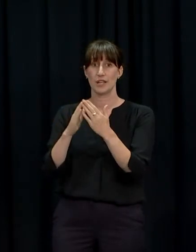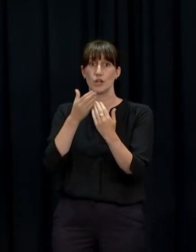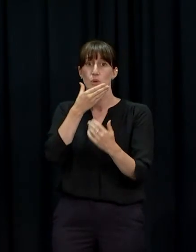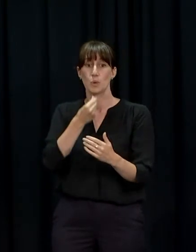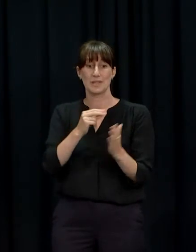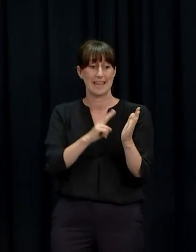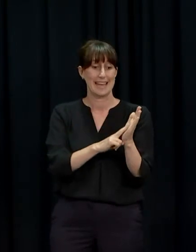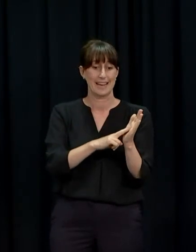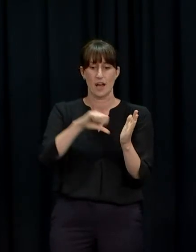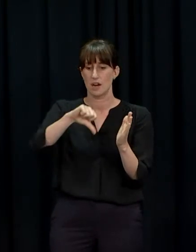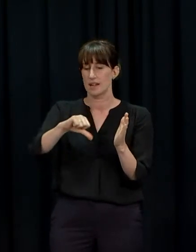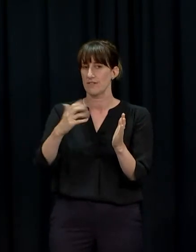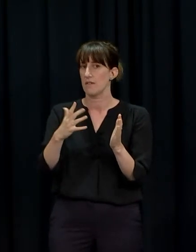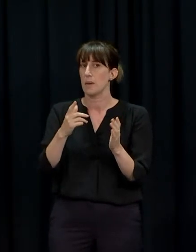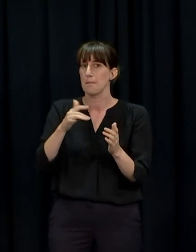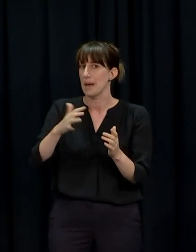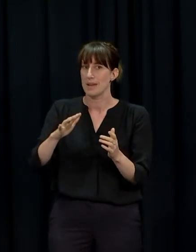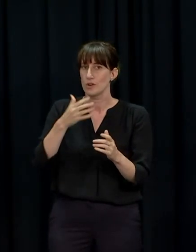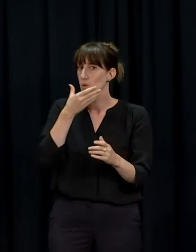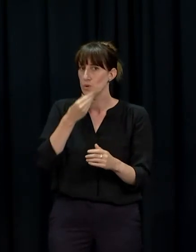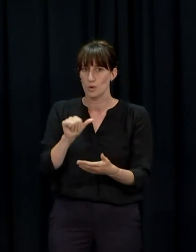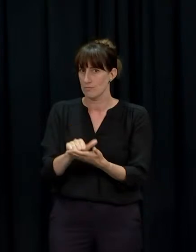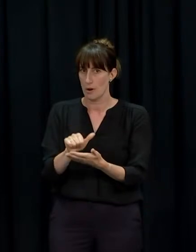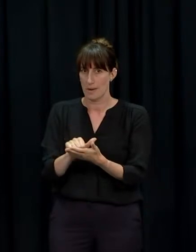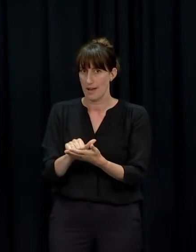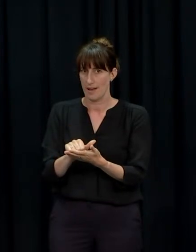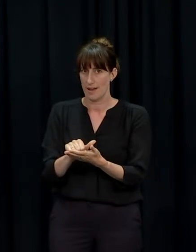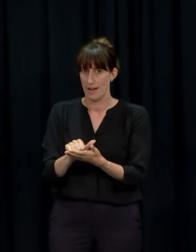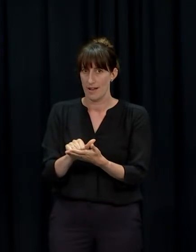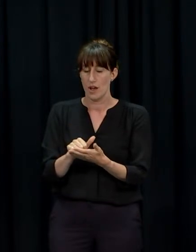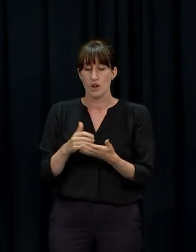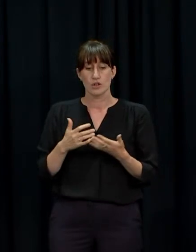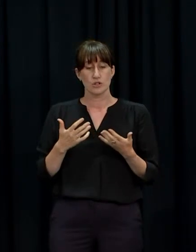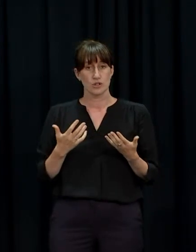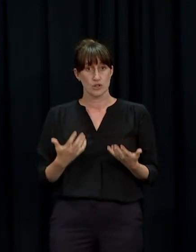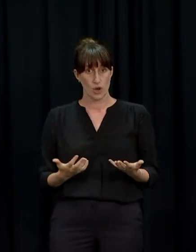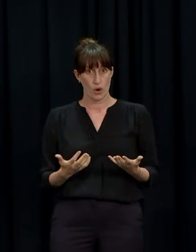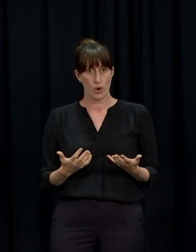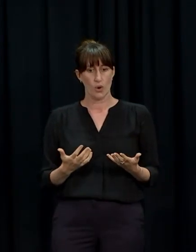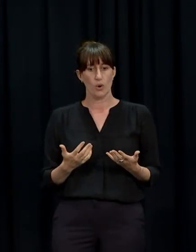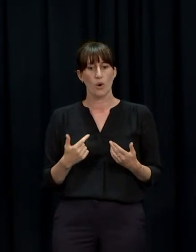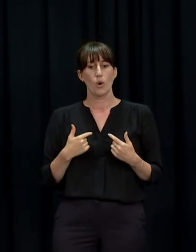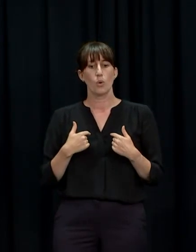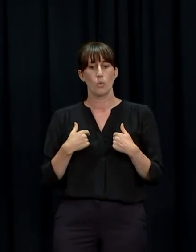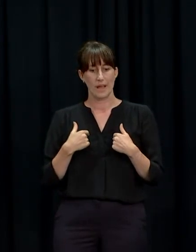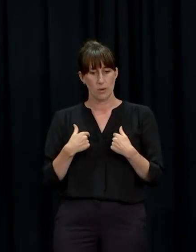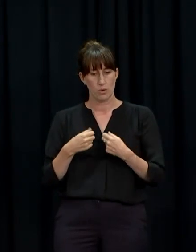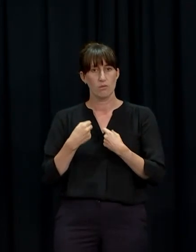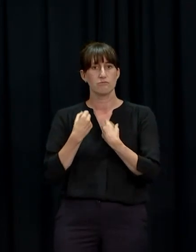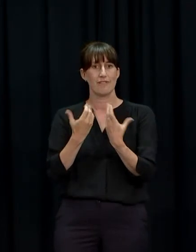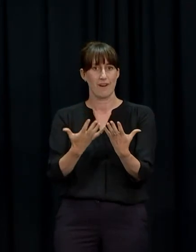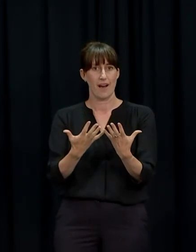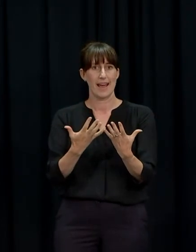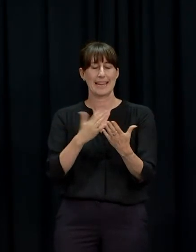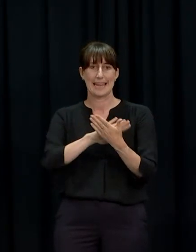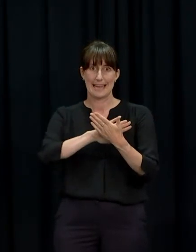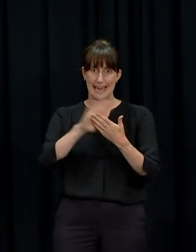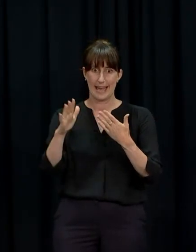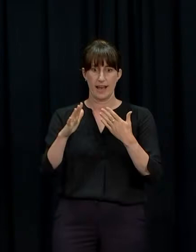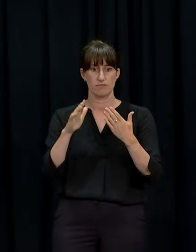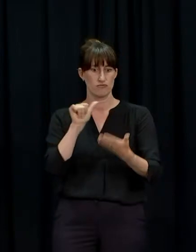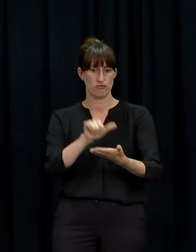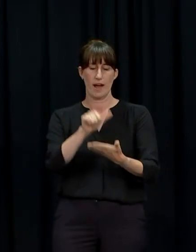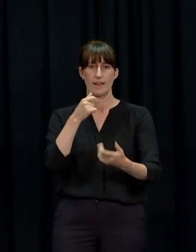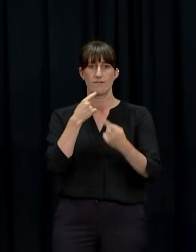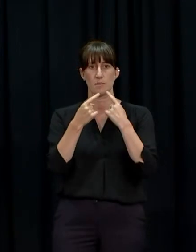updated guidance around masks is ensuring that there is clear instruction and information for people about how to get the best fit